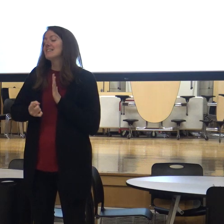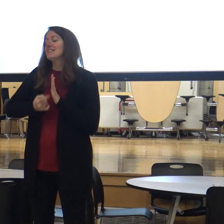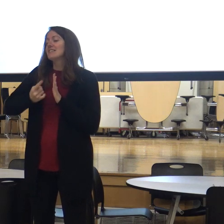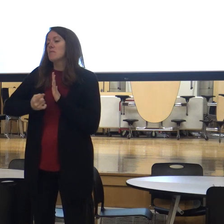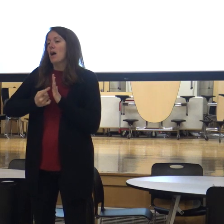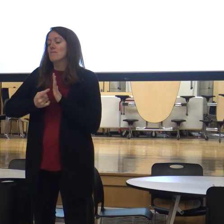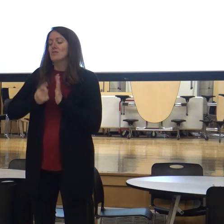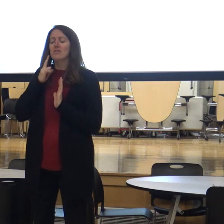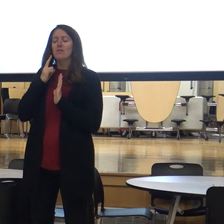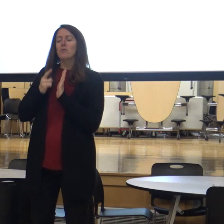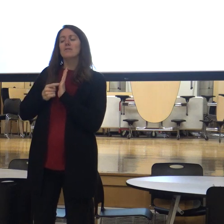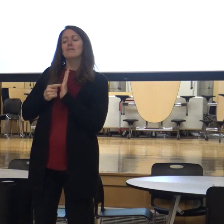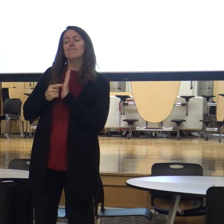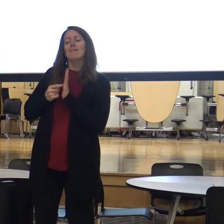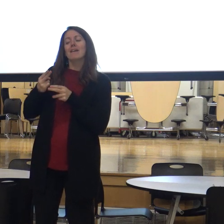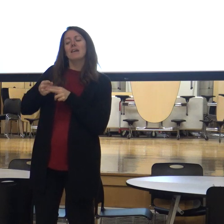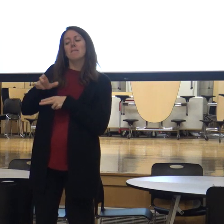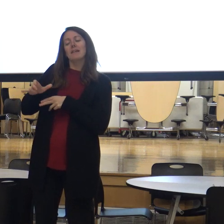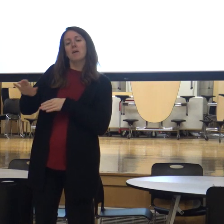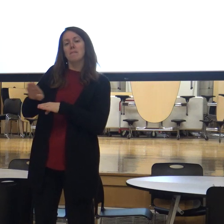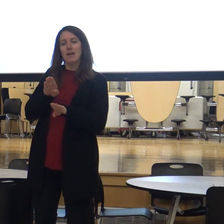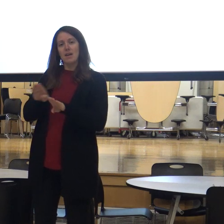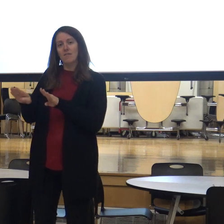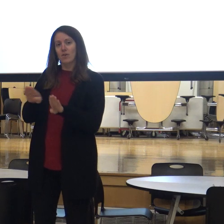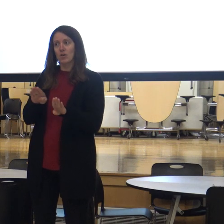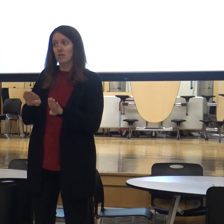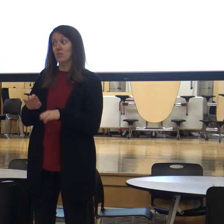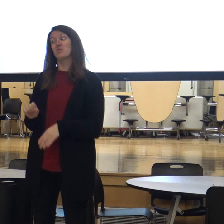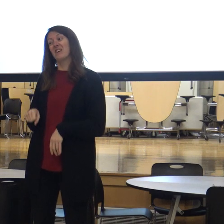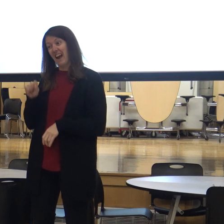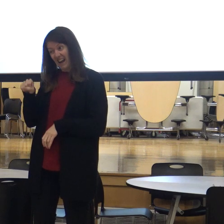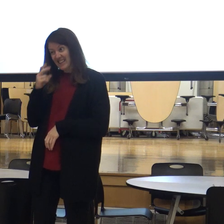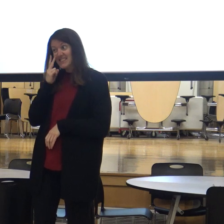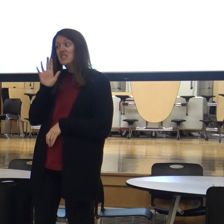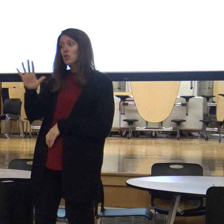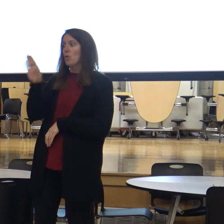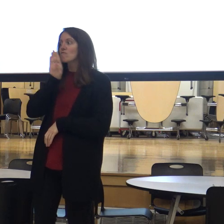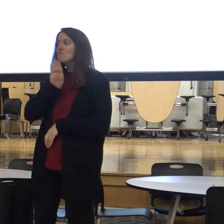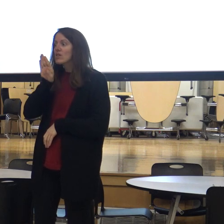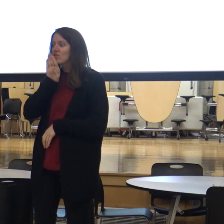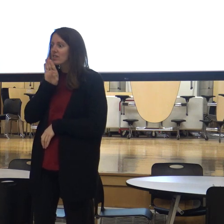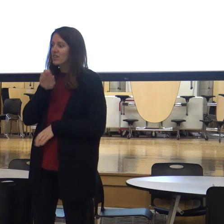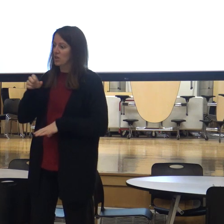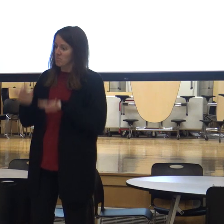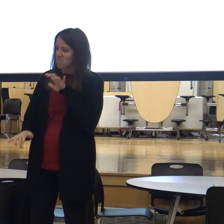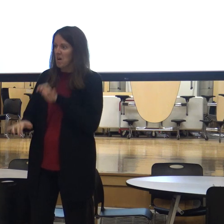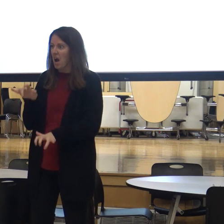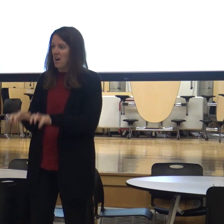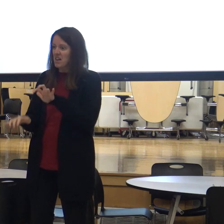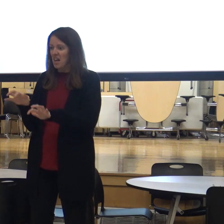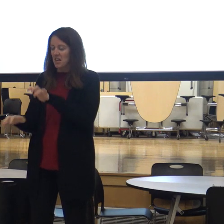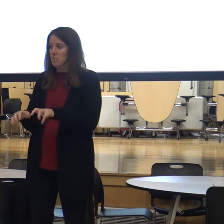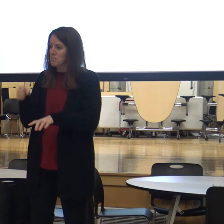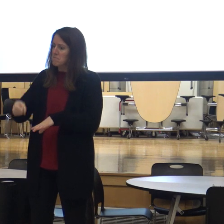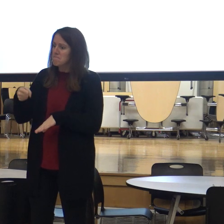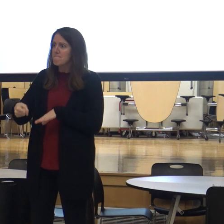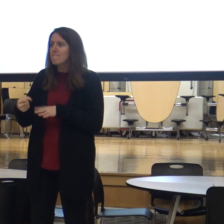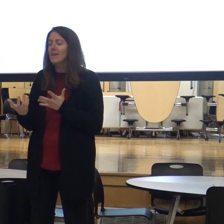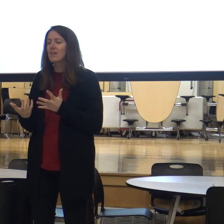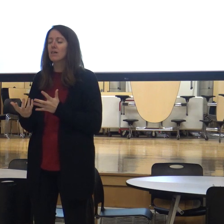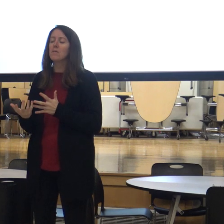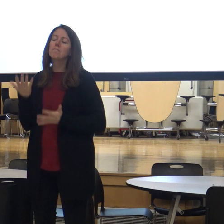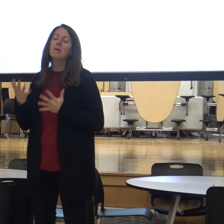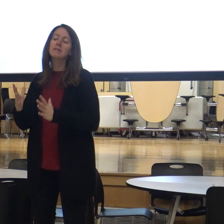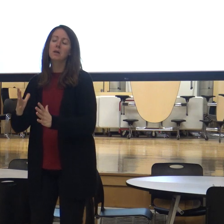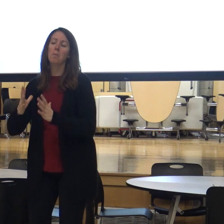Sometimes just noticing, naming the behaviors. Or I can tell you're really frustrated, you're like pounding on the keyboard with your fists. Why don't you